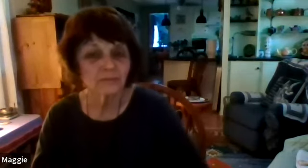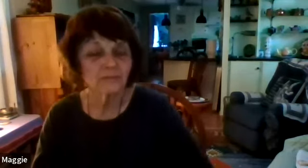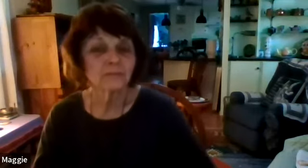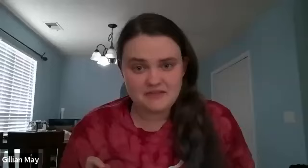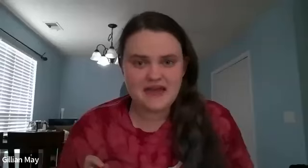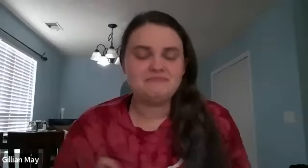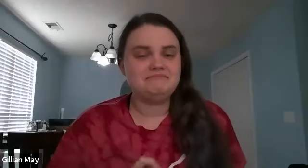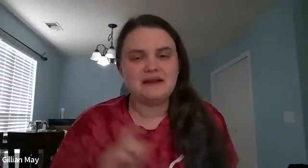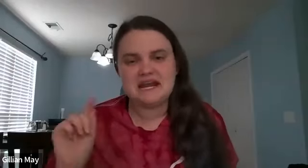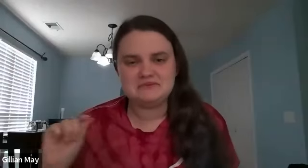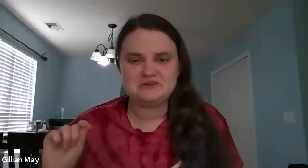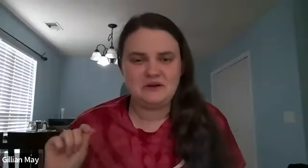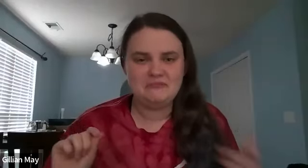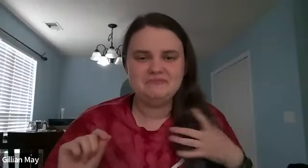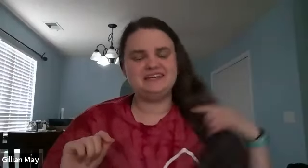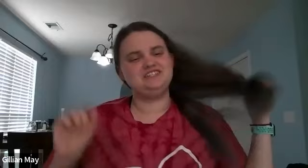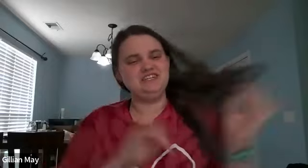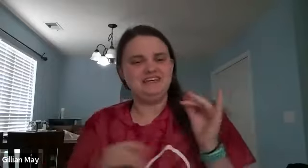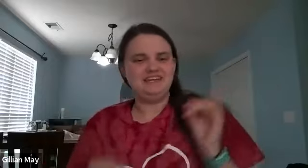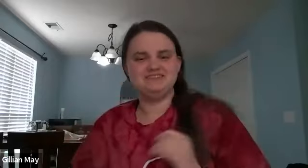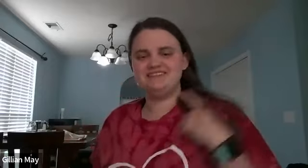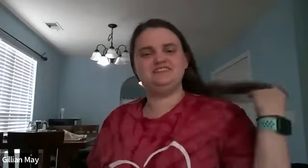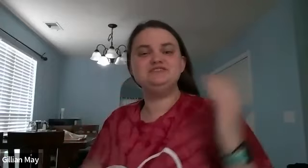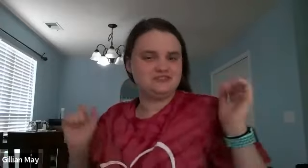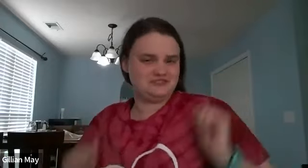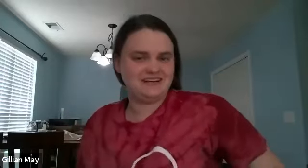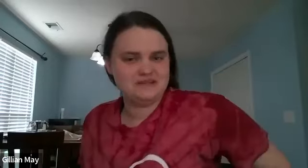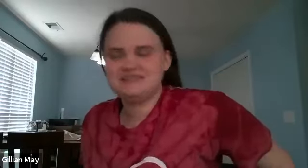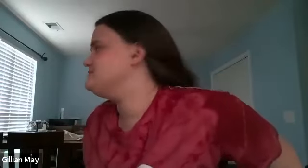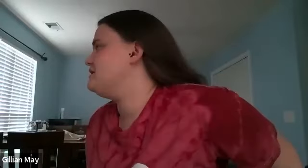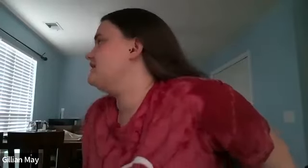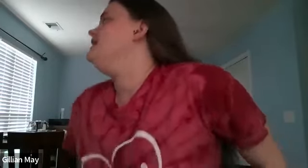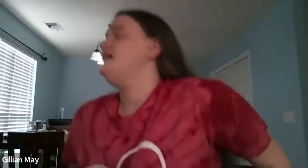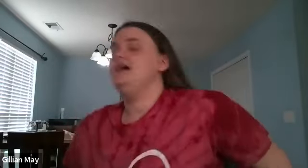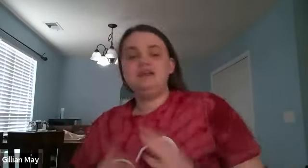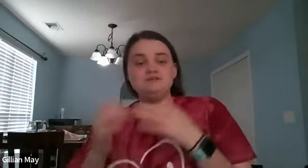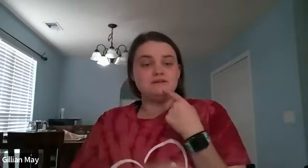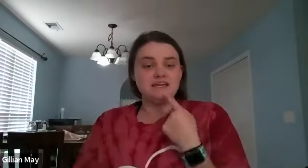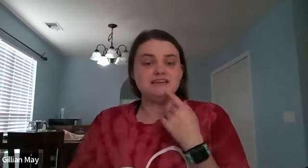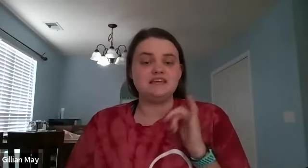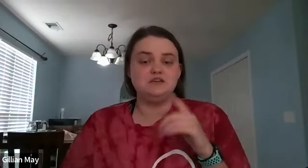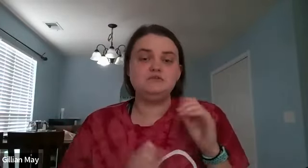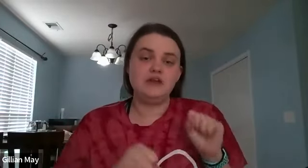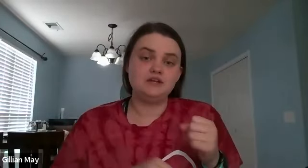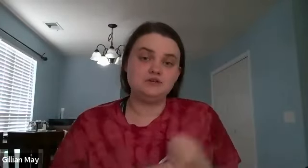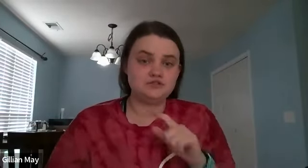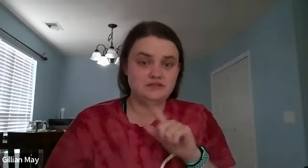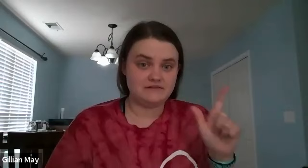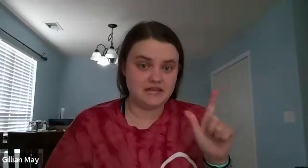Sorry about that. My neighbors are home and she hears the little children and always has to bark. Anyways, what I was saying is that you can use your left